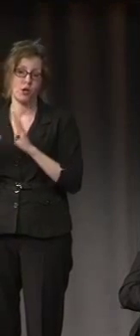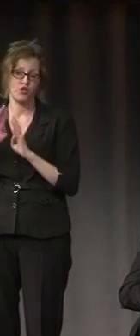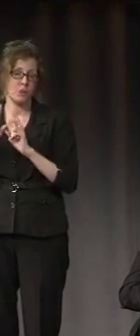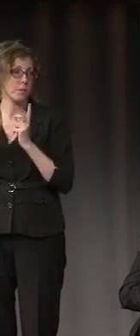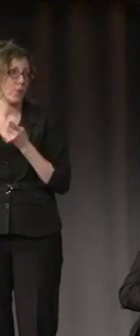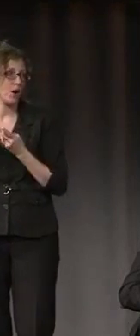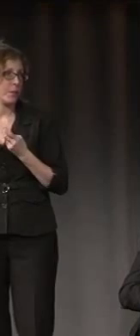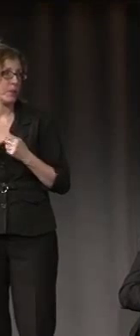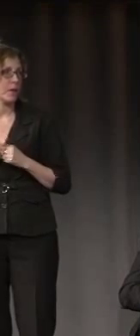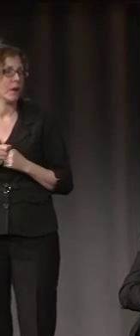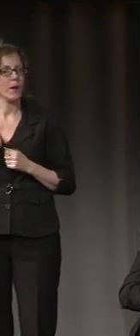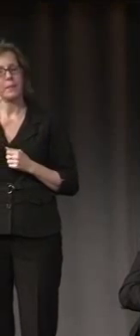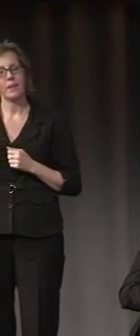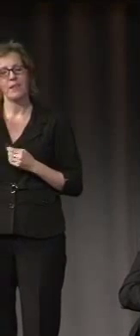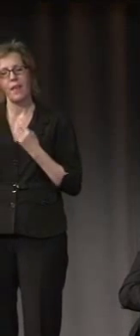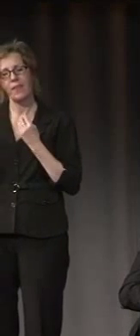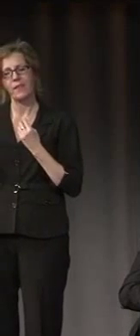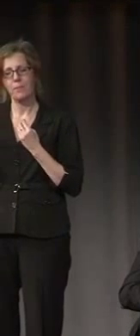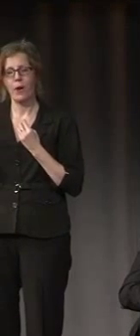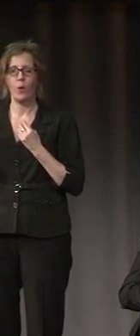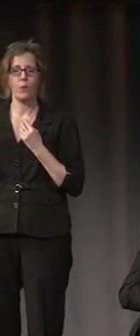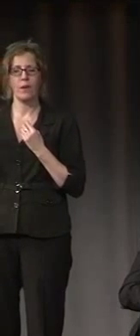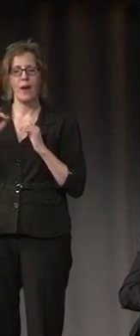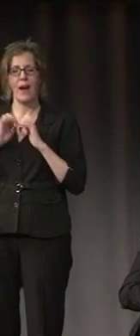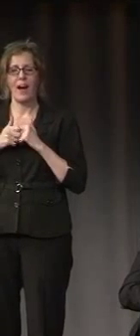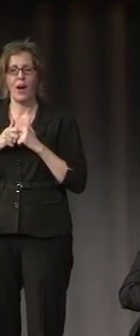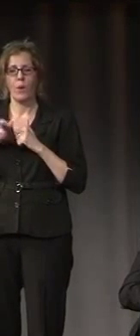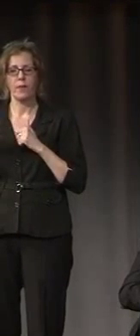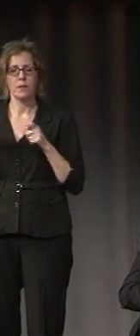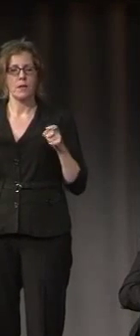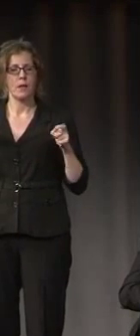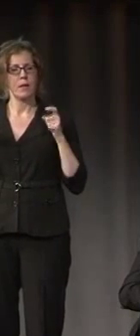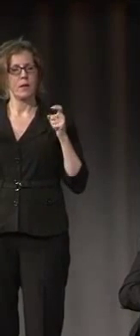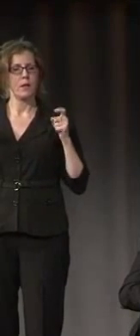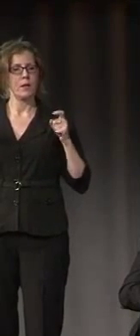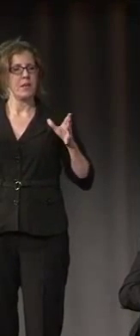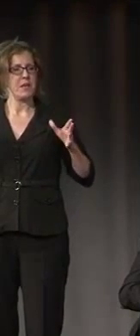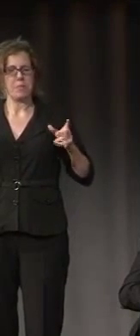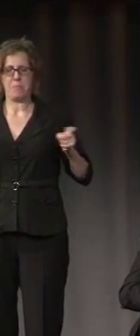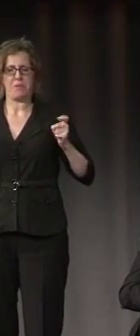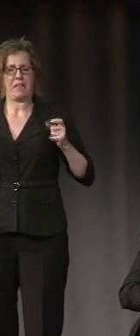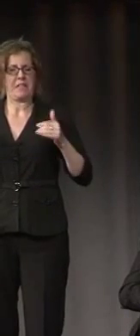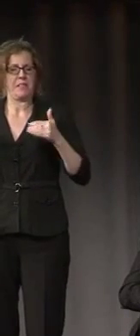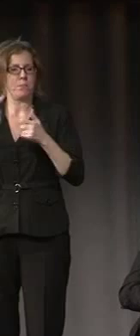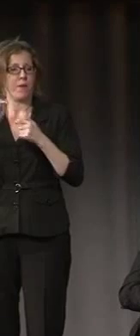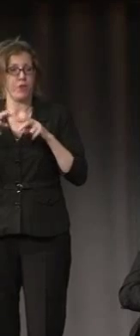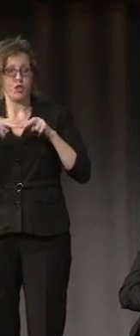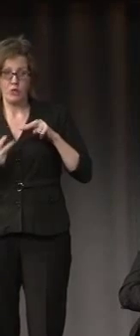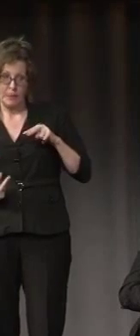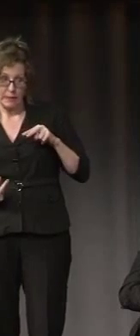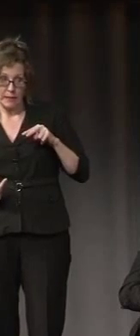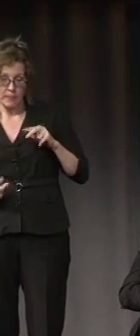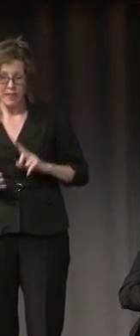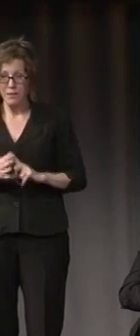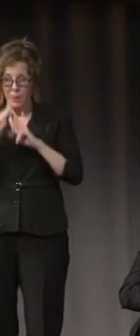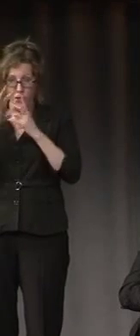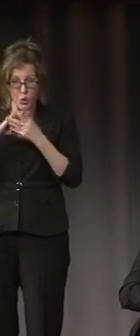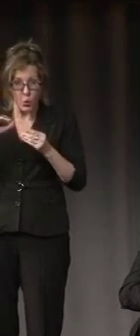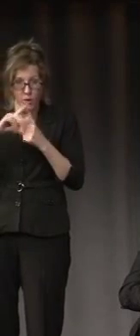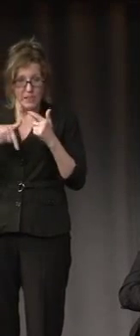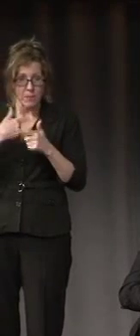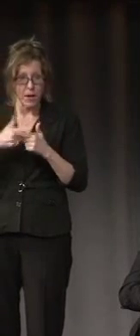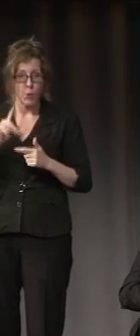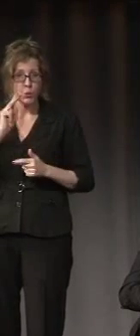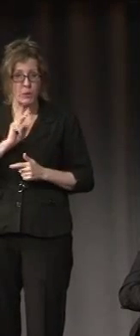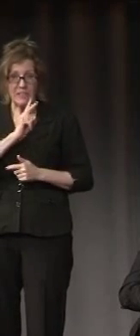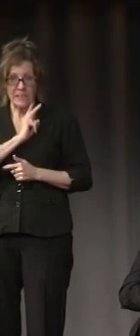the imperialism of the genes. This, especially these stories about twins, identical